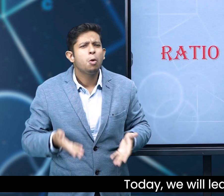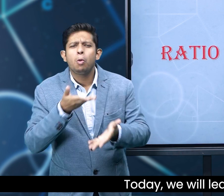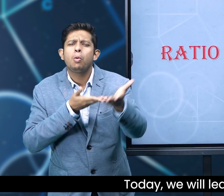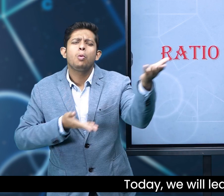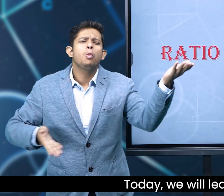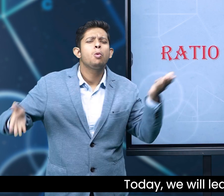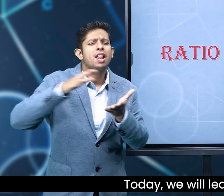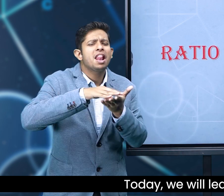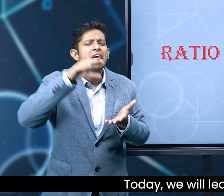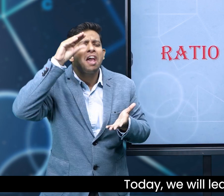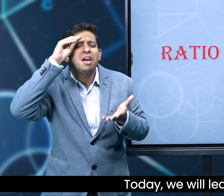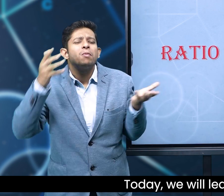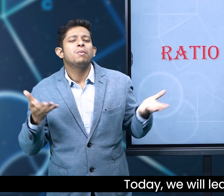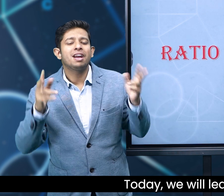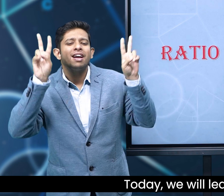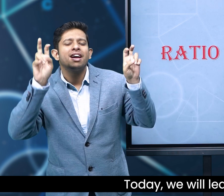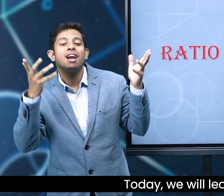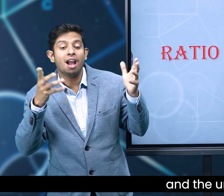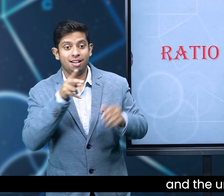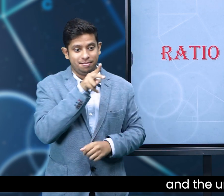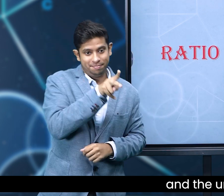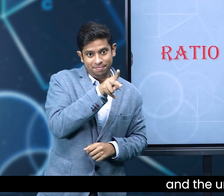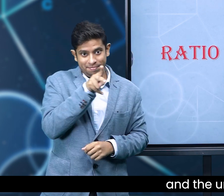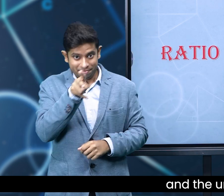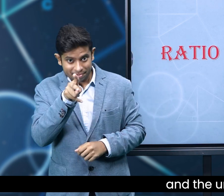Today, we will learn about proportions and the unitary method.